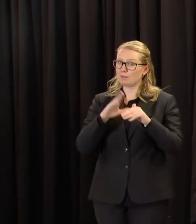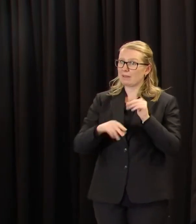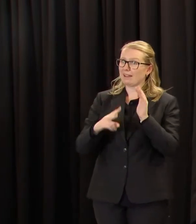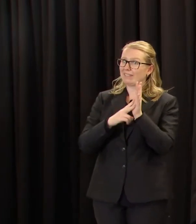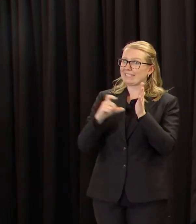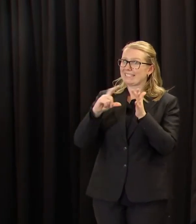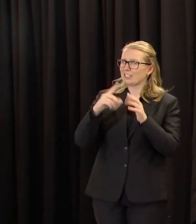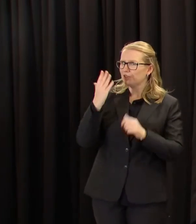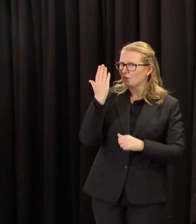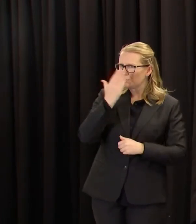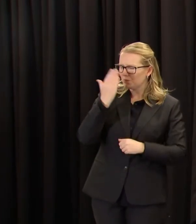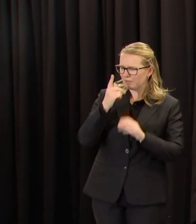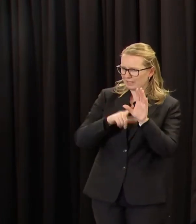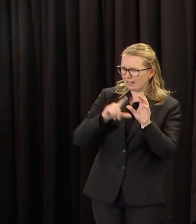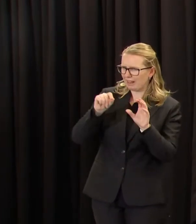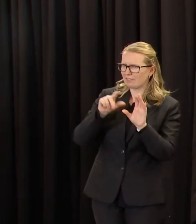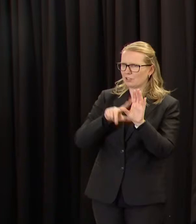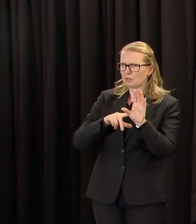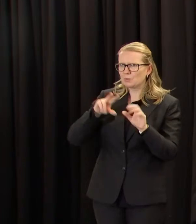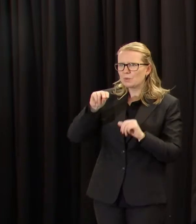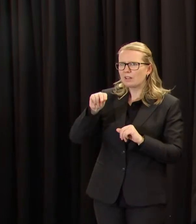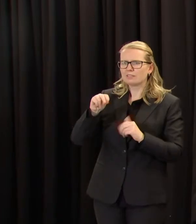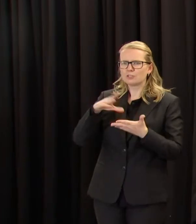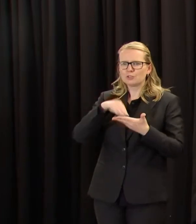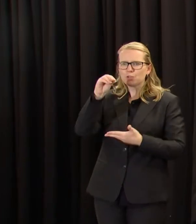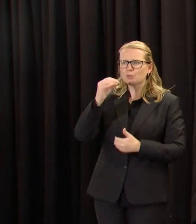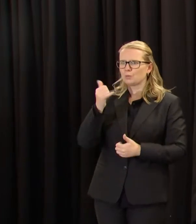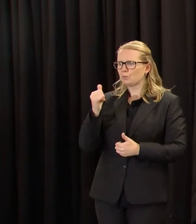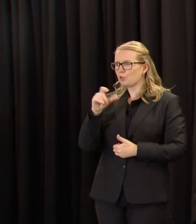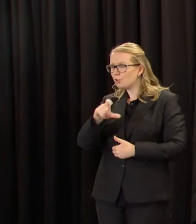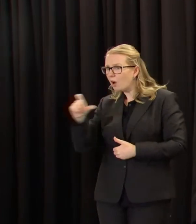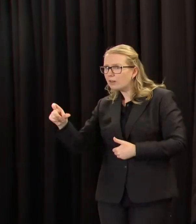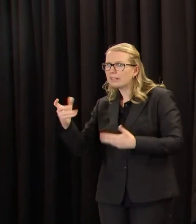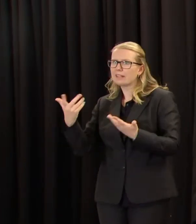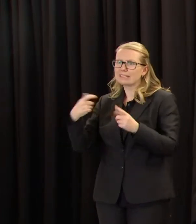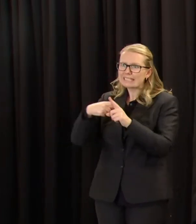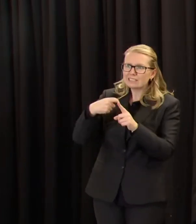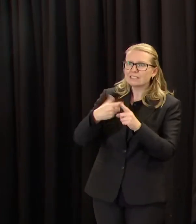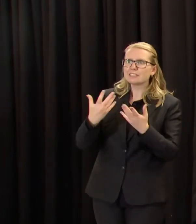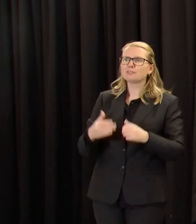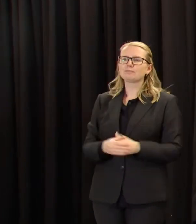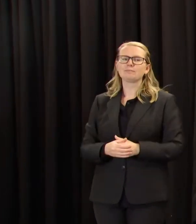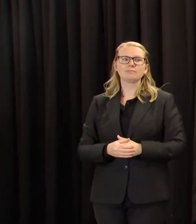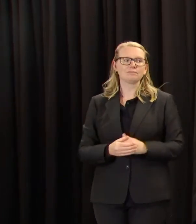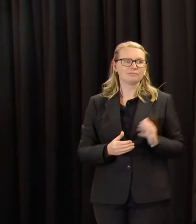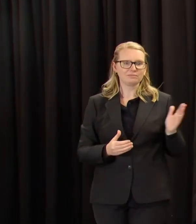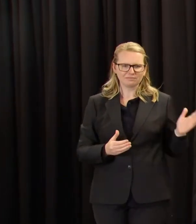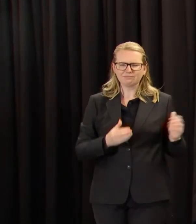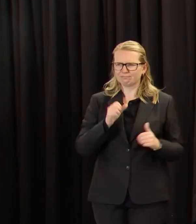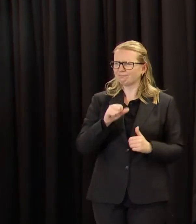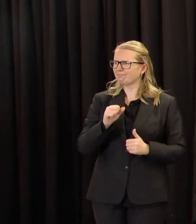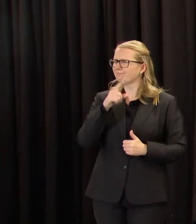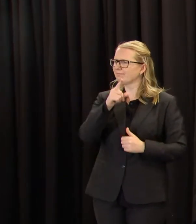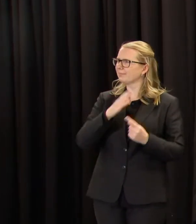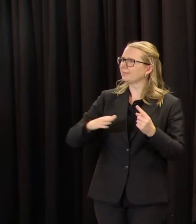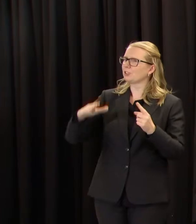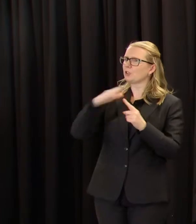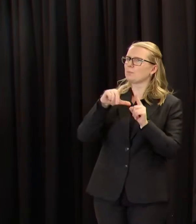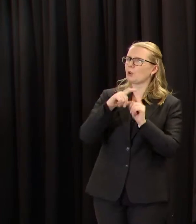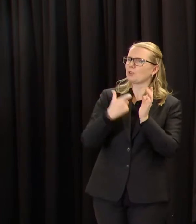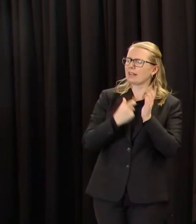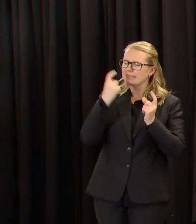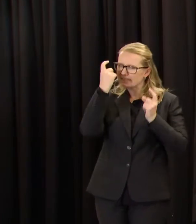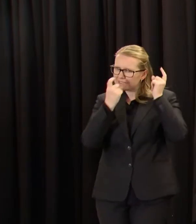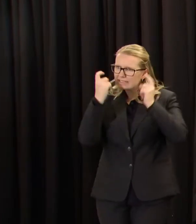back to the classroom, childcare, kindergarten? Yeah, like, what are some of these things? He considers all of those things. He considers all of those things and more.